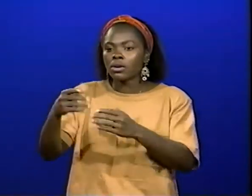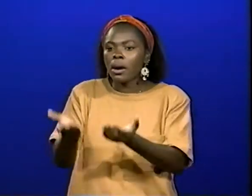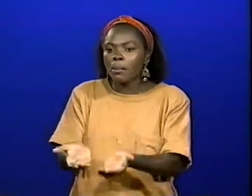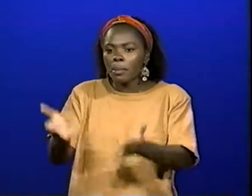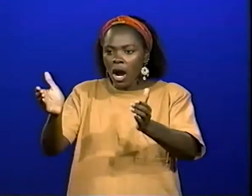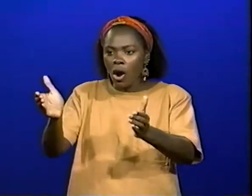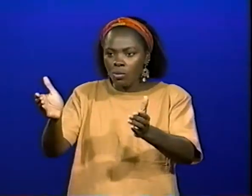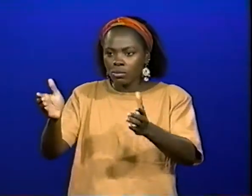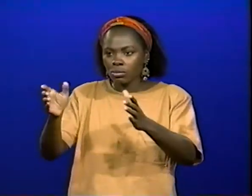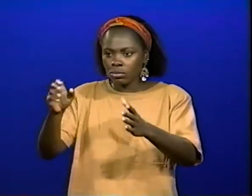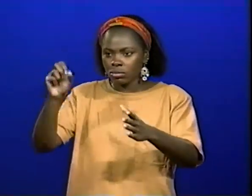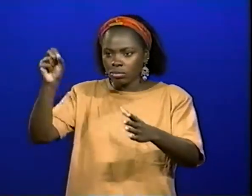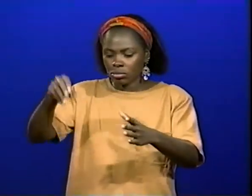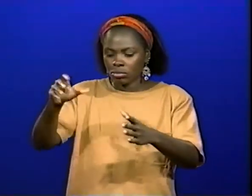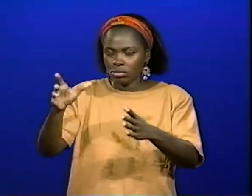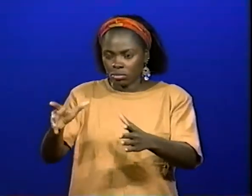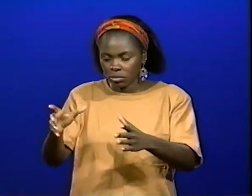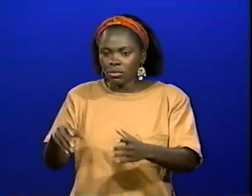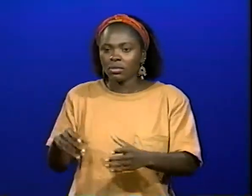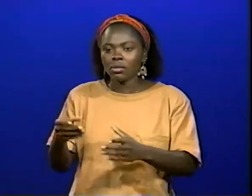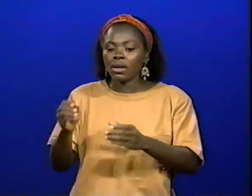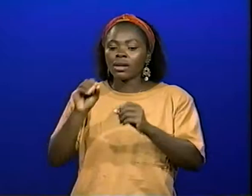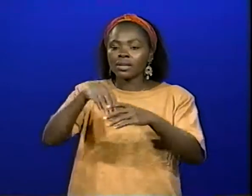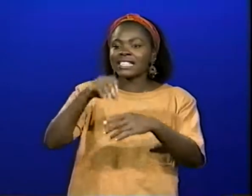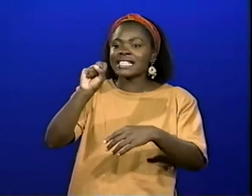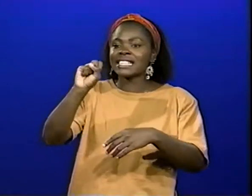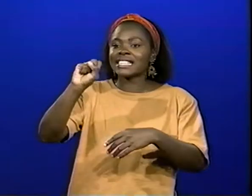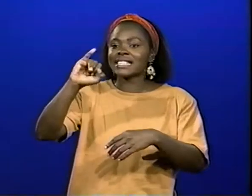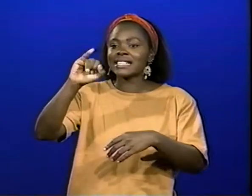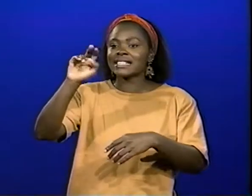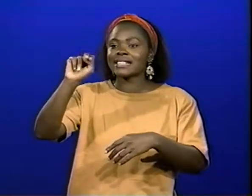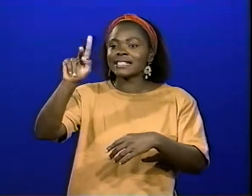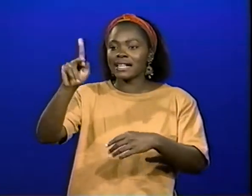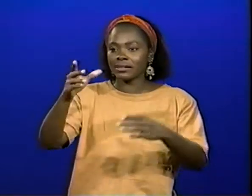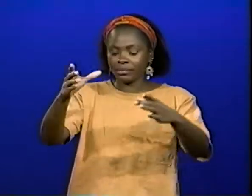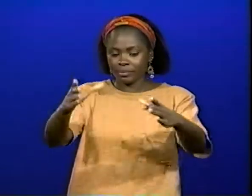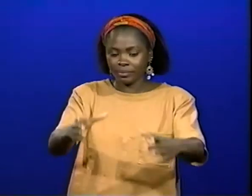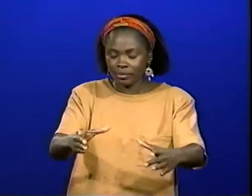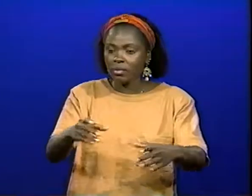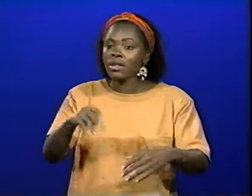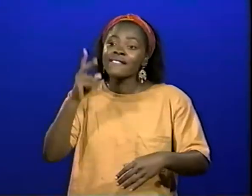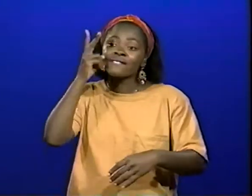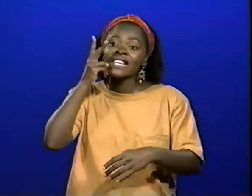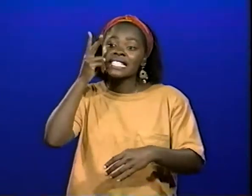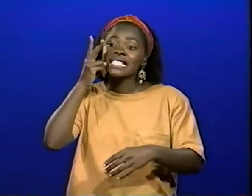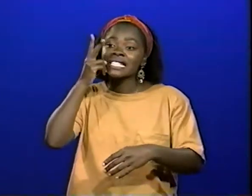Take it out of the package and put it into a bowl. And then put the bowl into the sink.